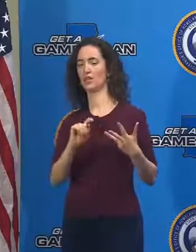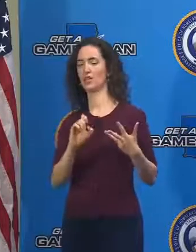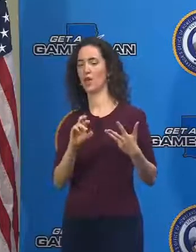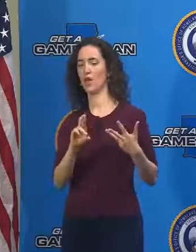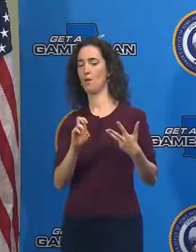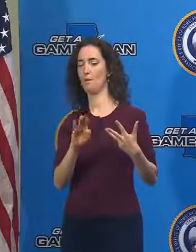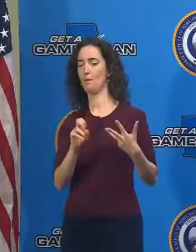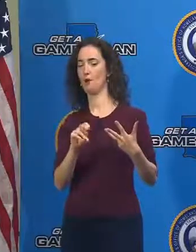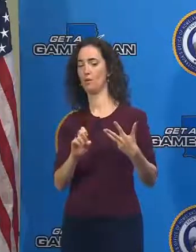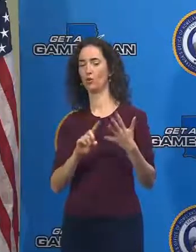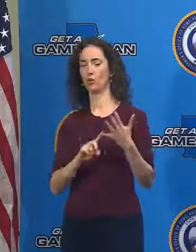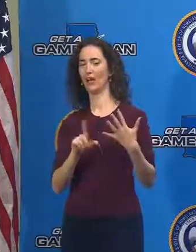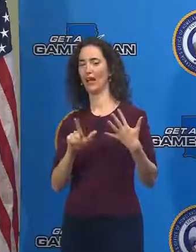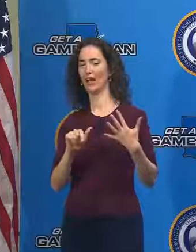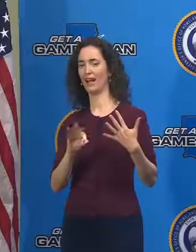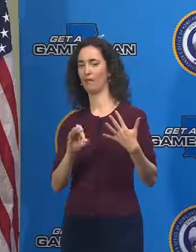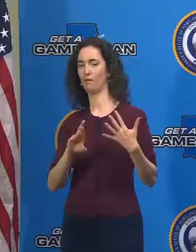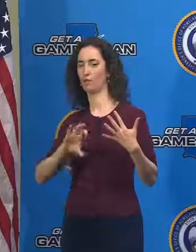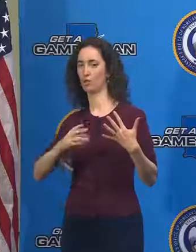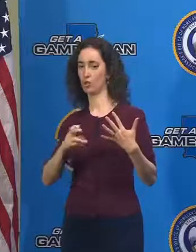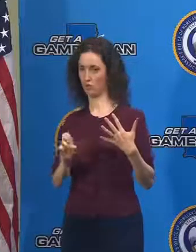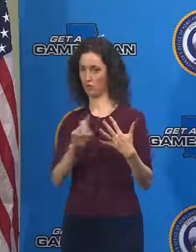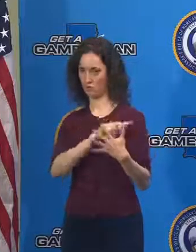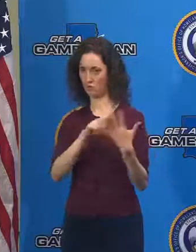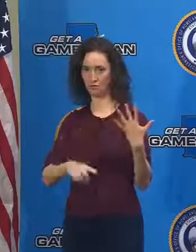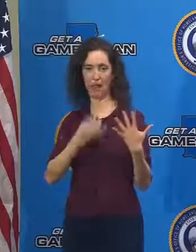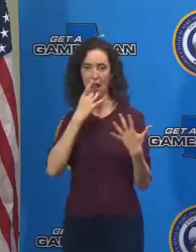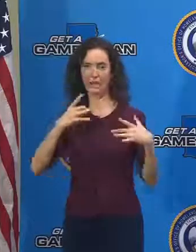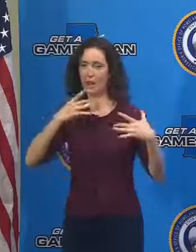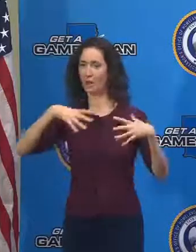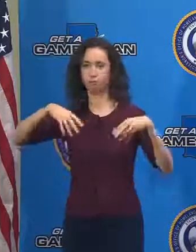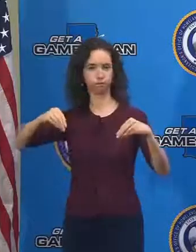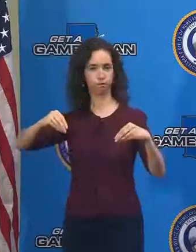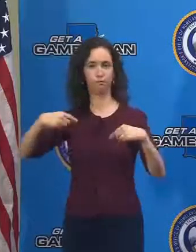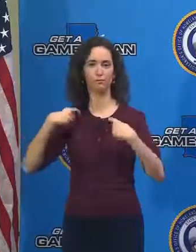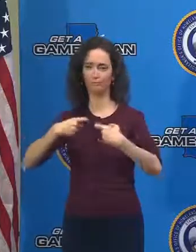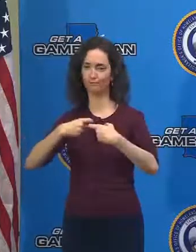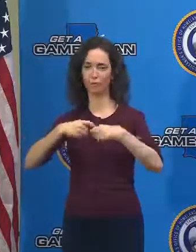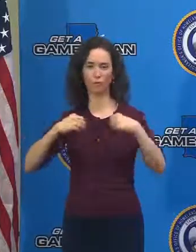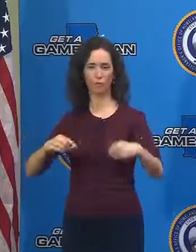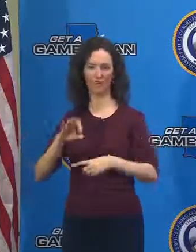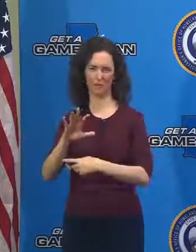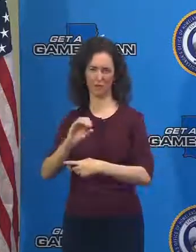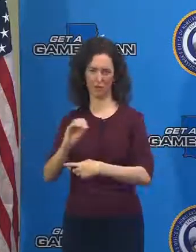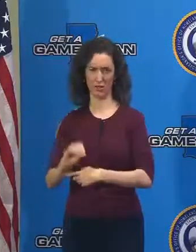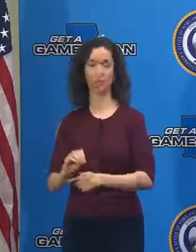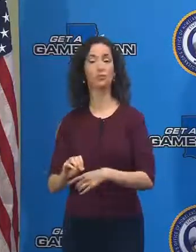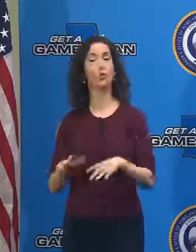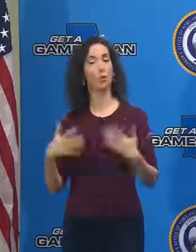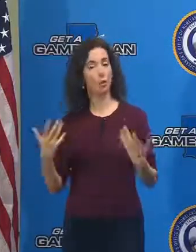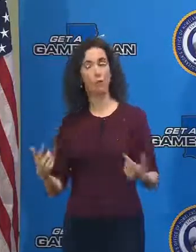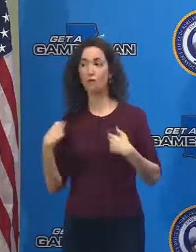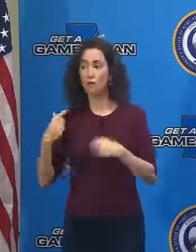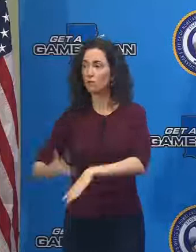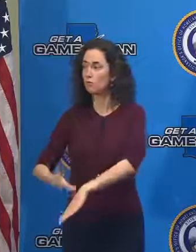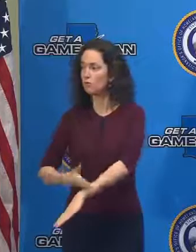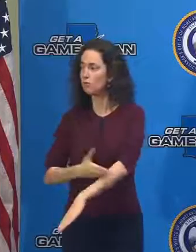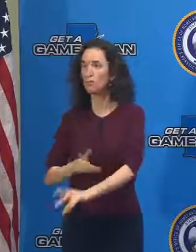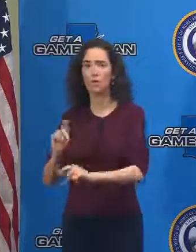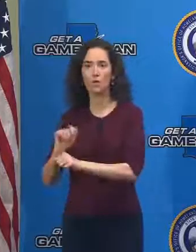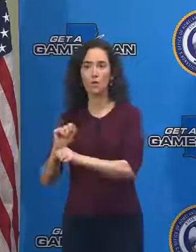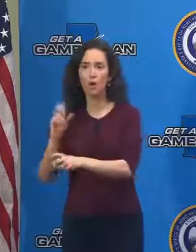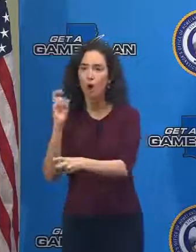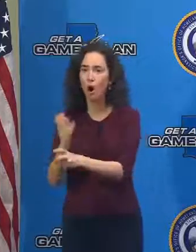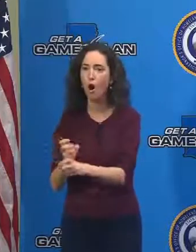So while we've seen lots of improvement, a lot of really good work in terms of power and